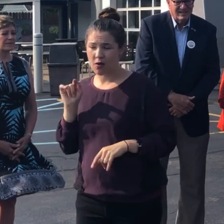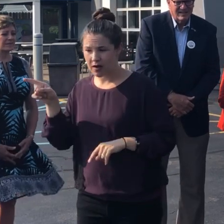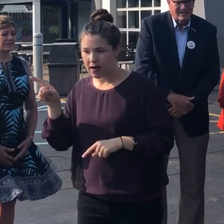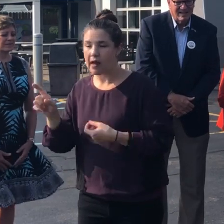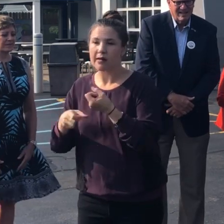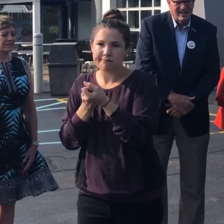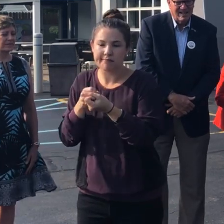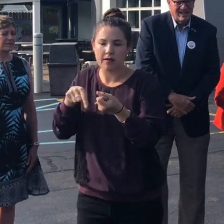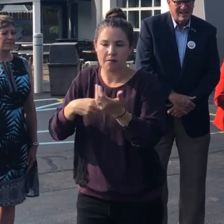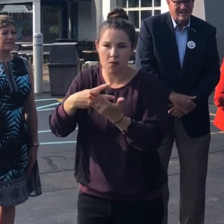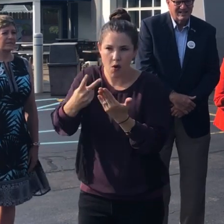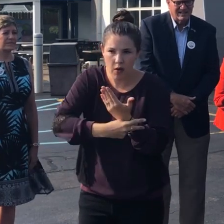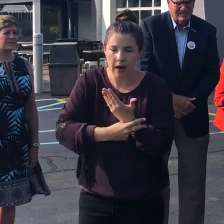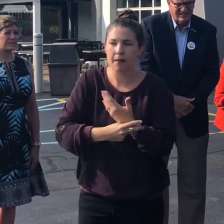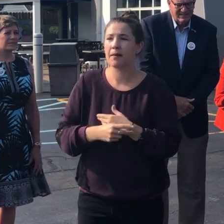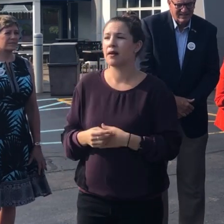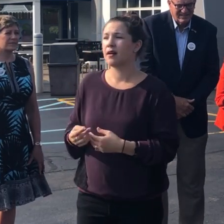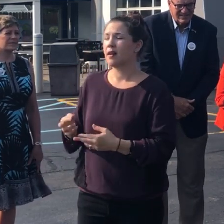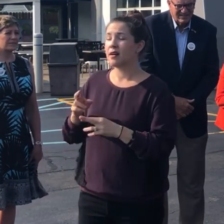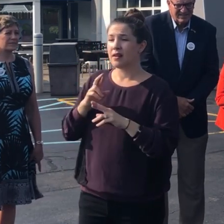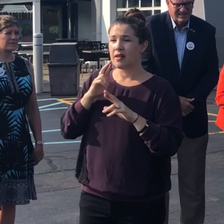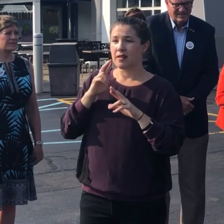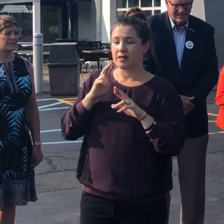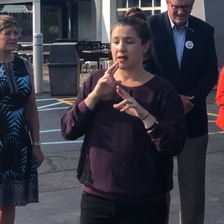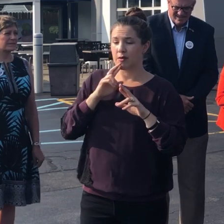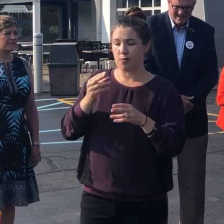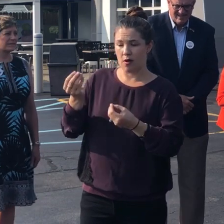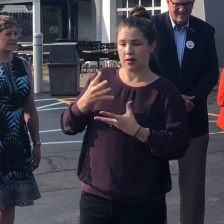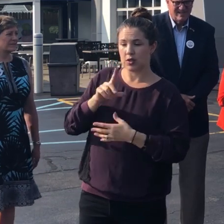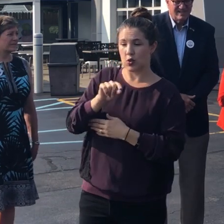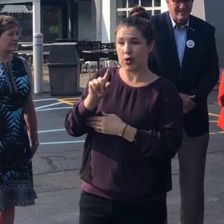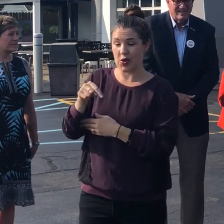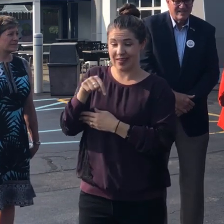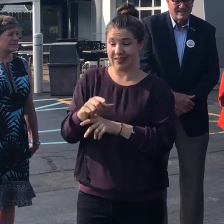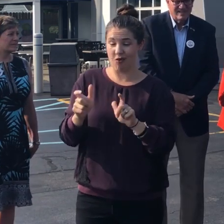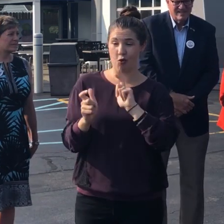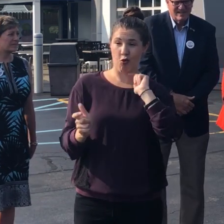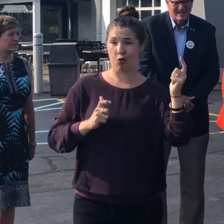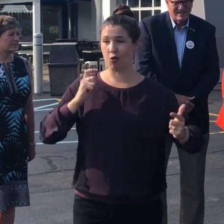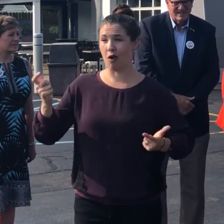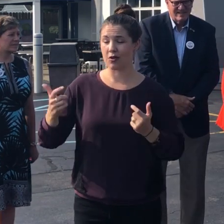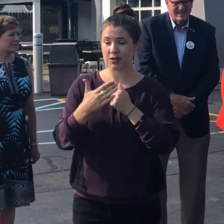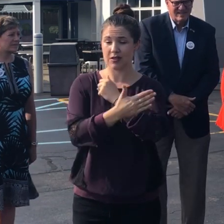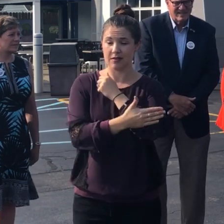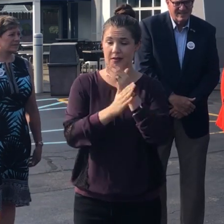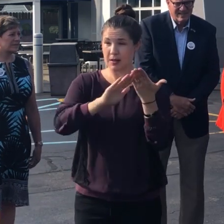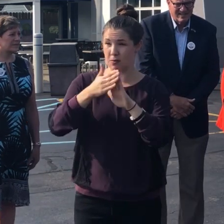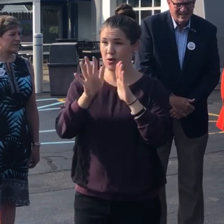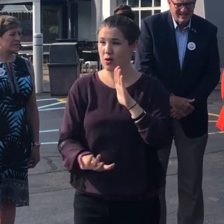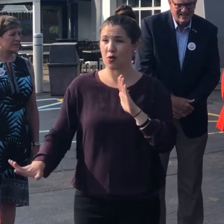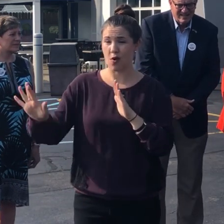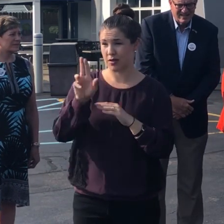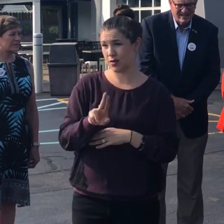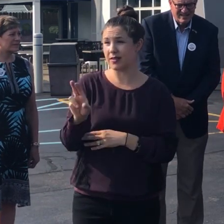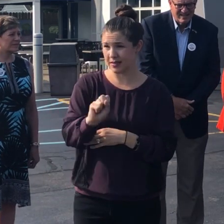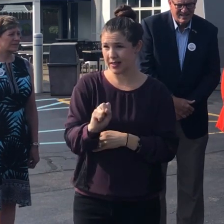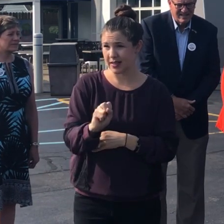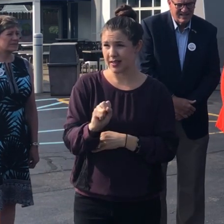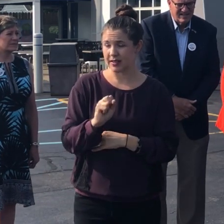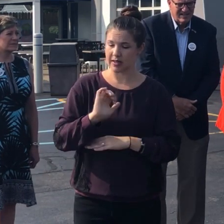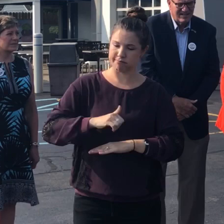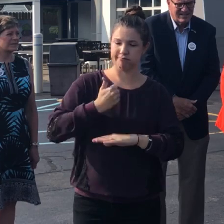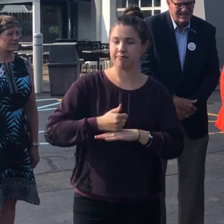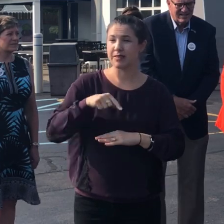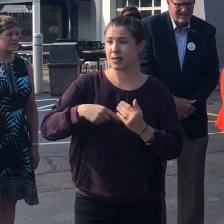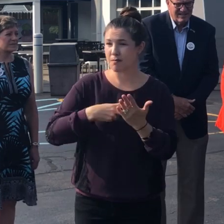this program. They reported to us in 2020 we were the largest community across the United States with this